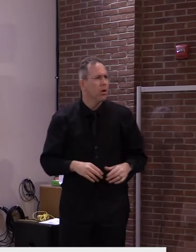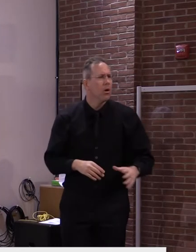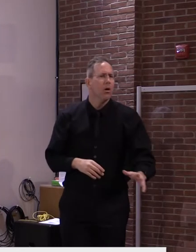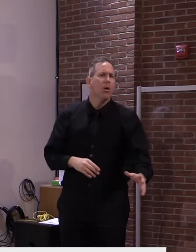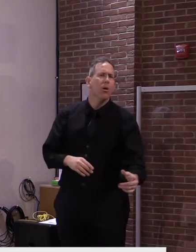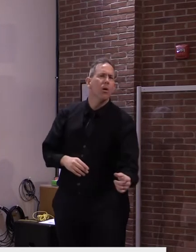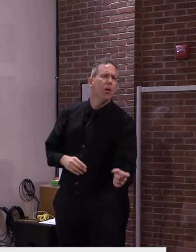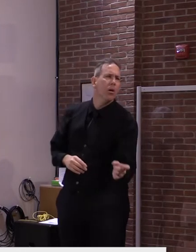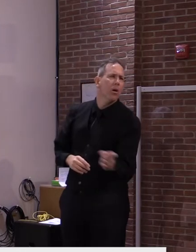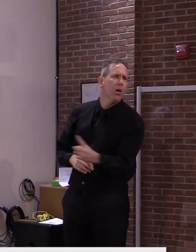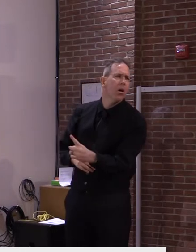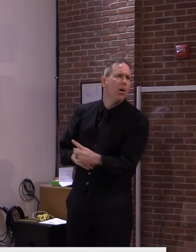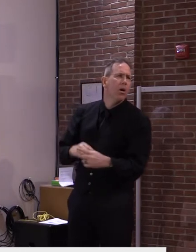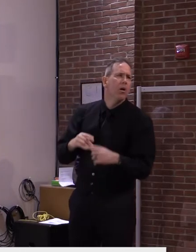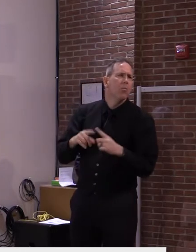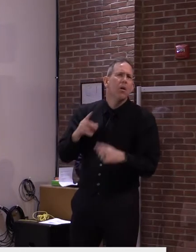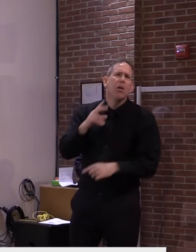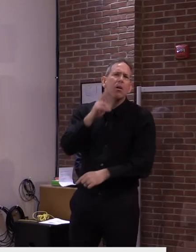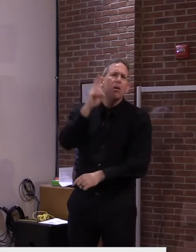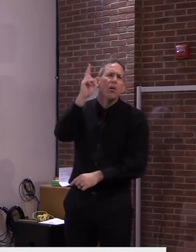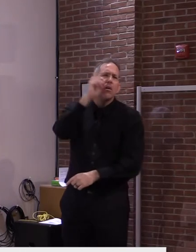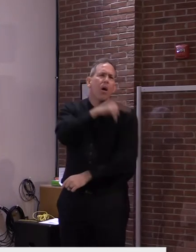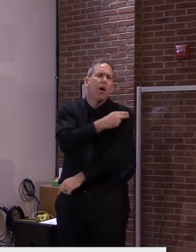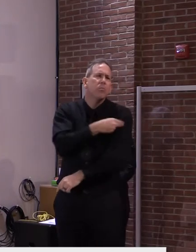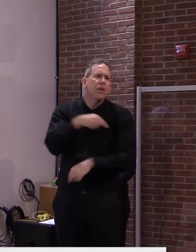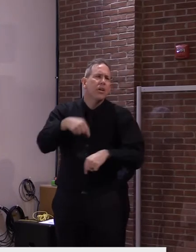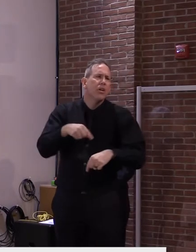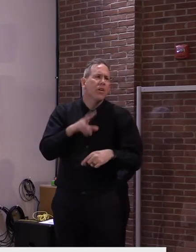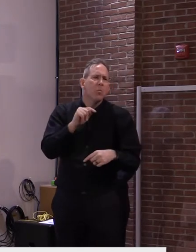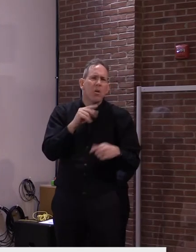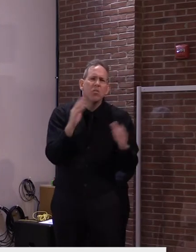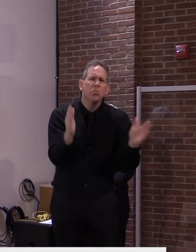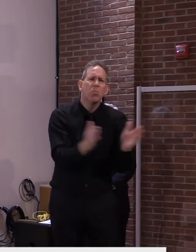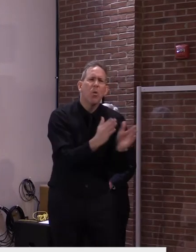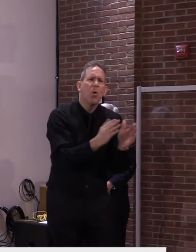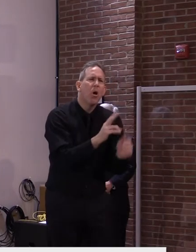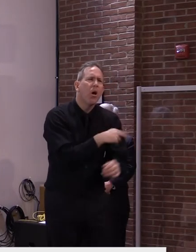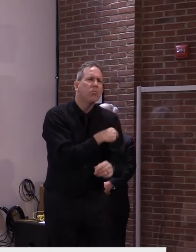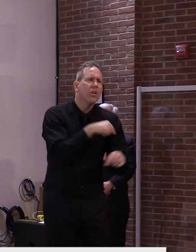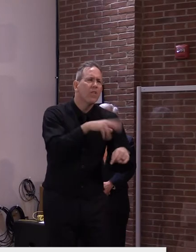hospital in Vermont is so tiny that it cannot be identified?